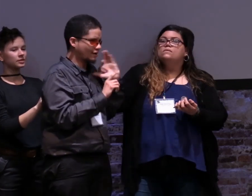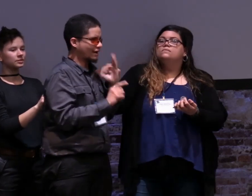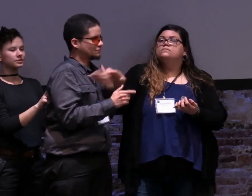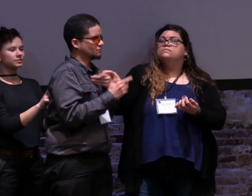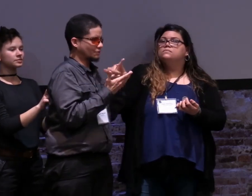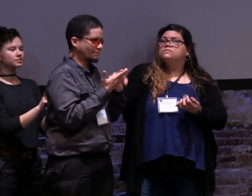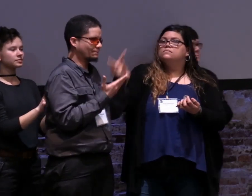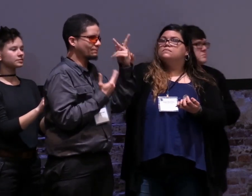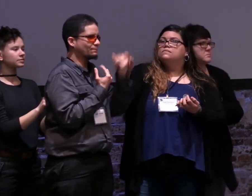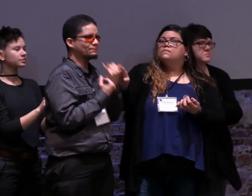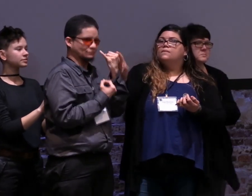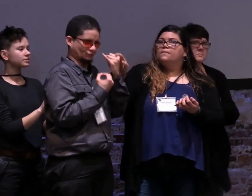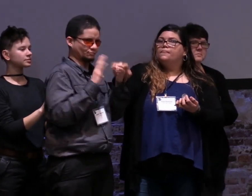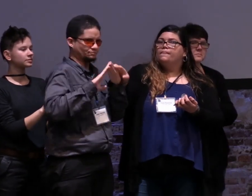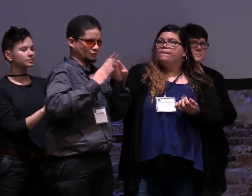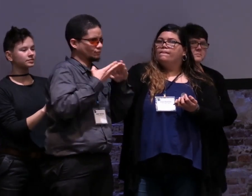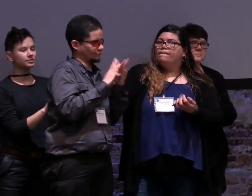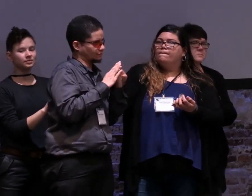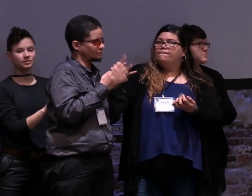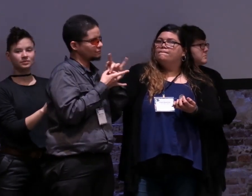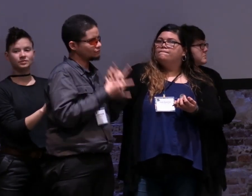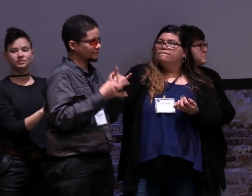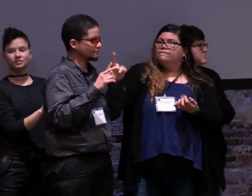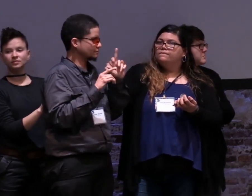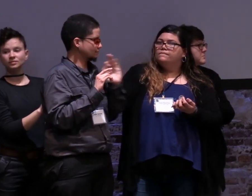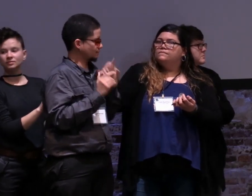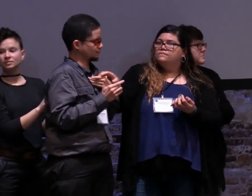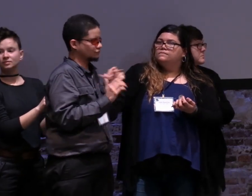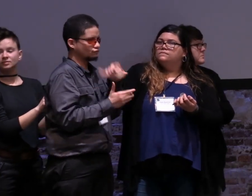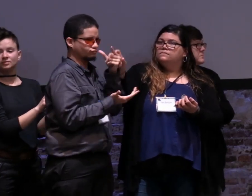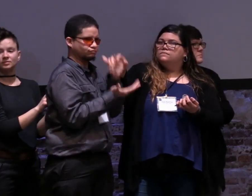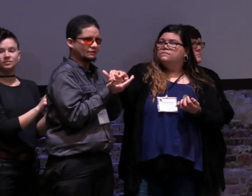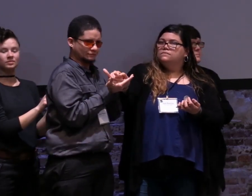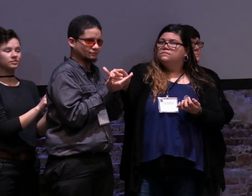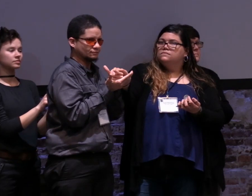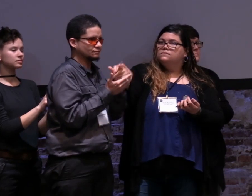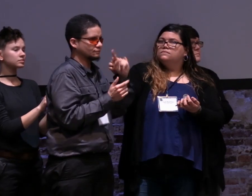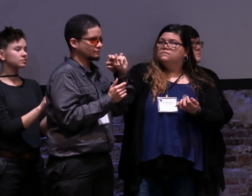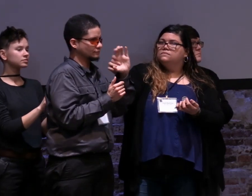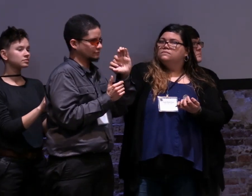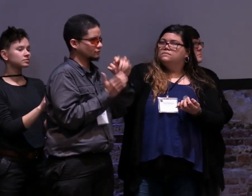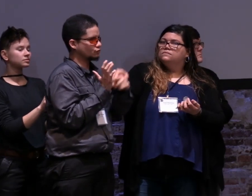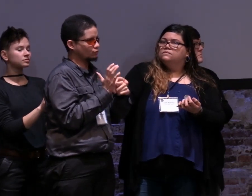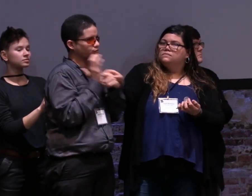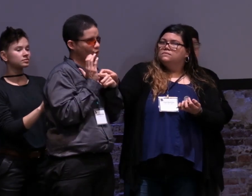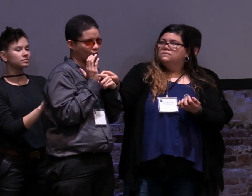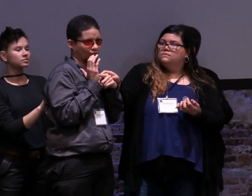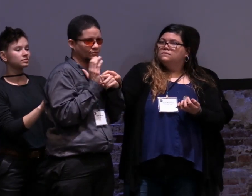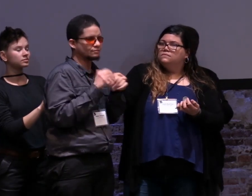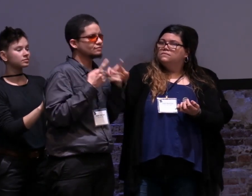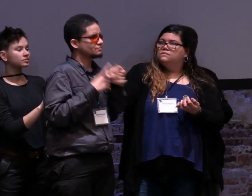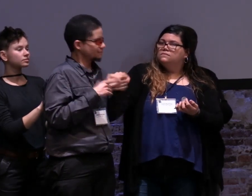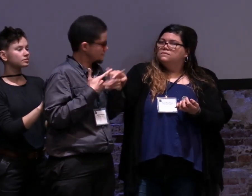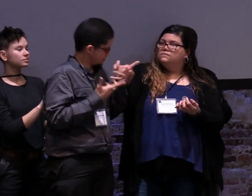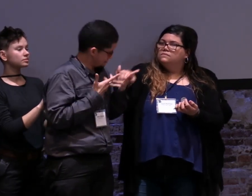that I would be where I am today in the Deaf Protactile Theater. After my graduation from college,